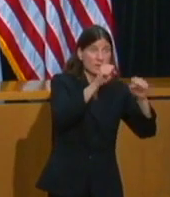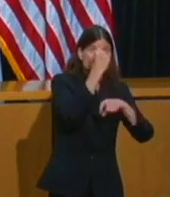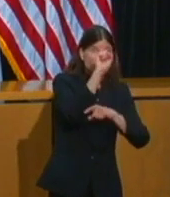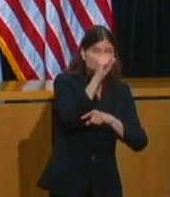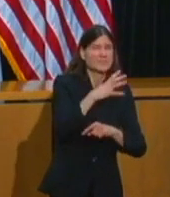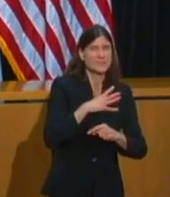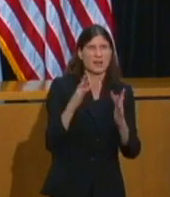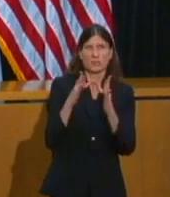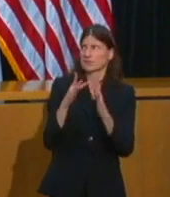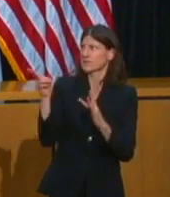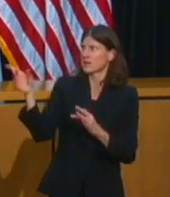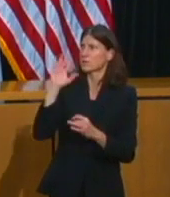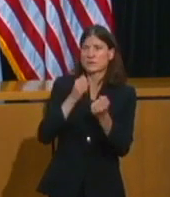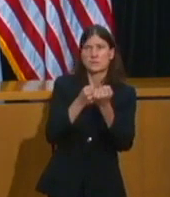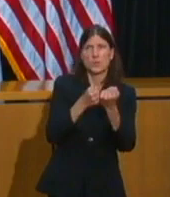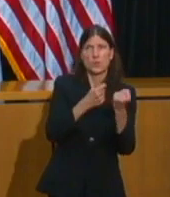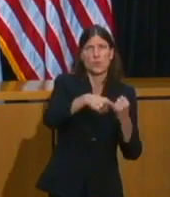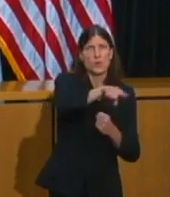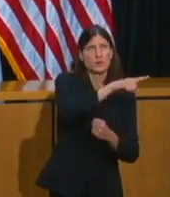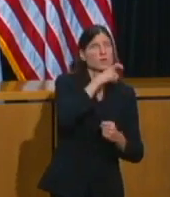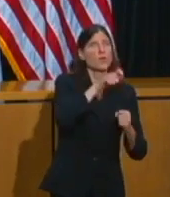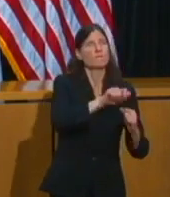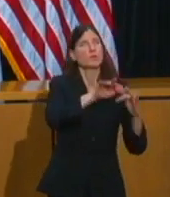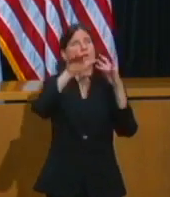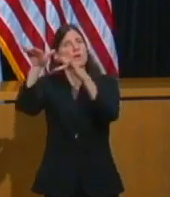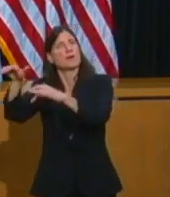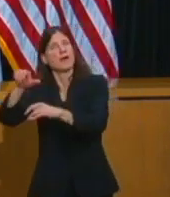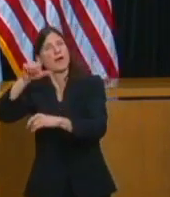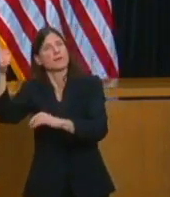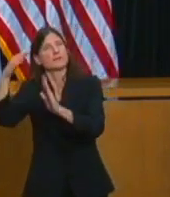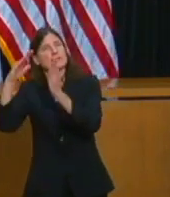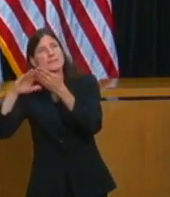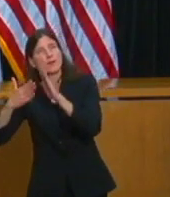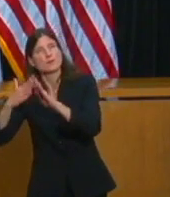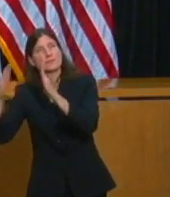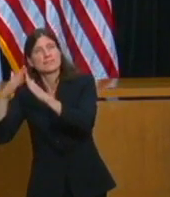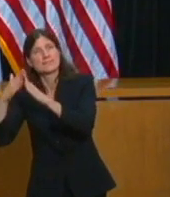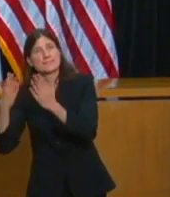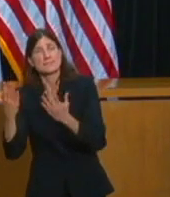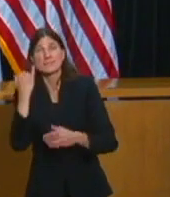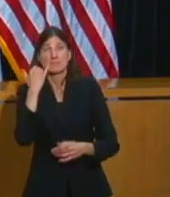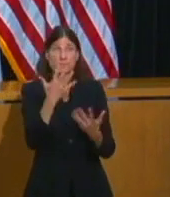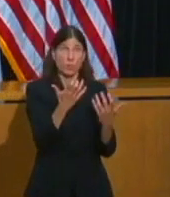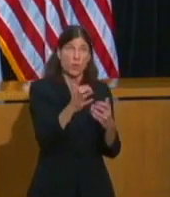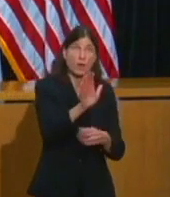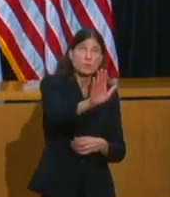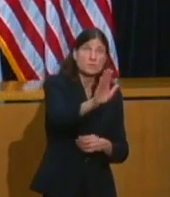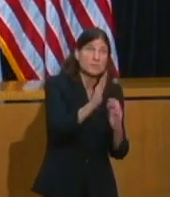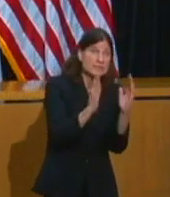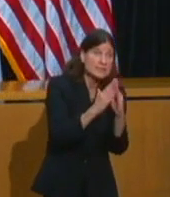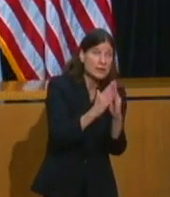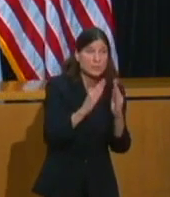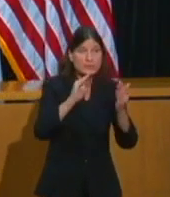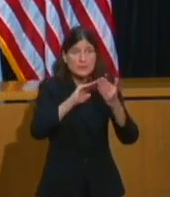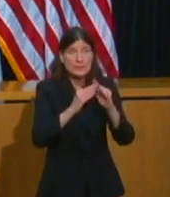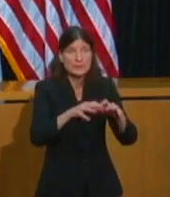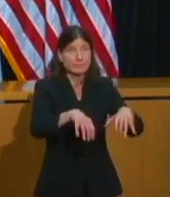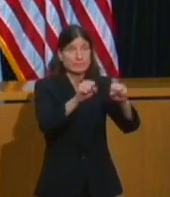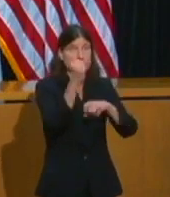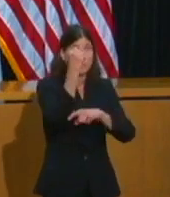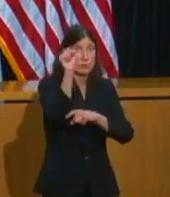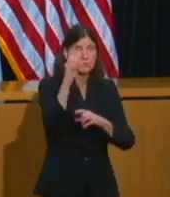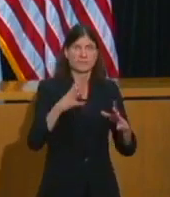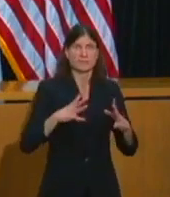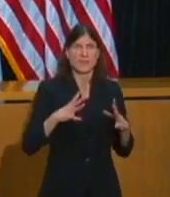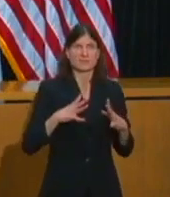talking with our colleagues in local government about what they're anticipating, what they anticipate, you know, what